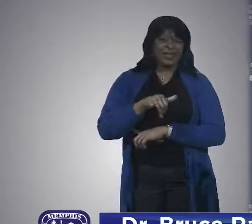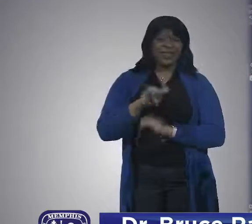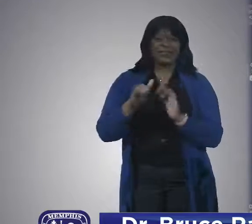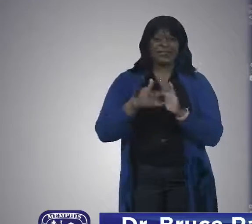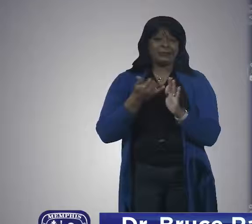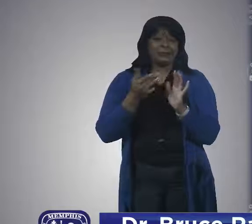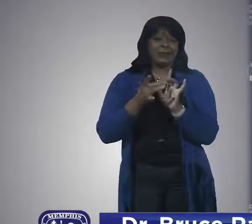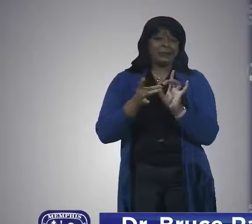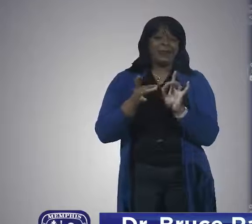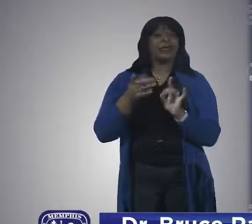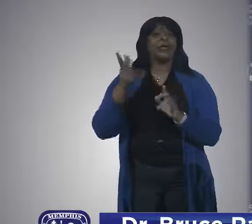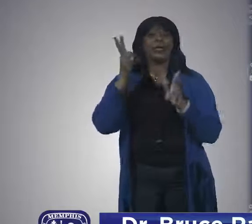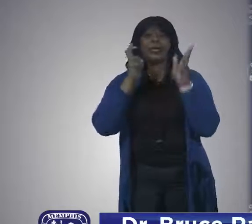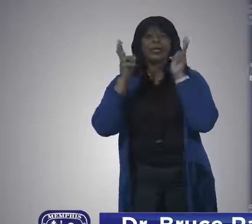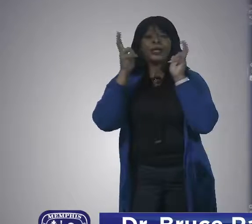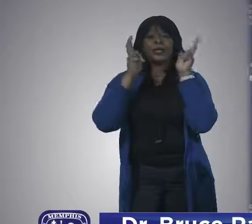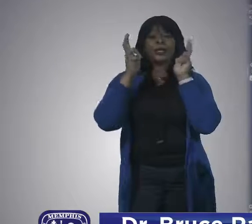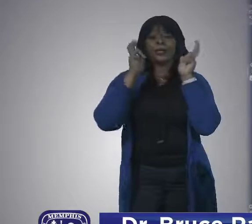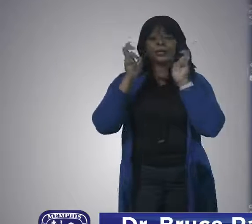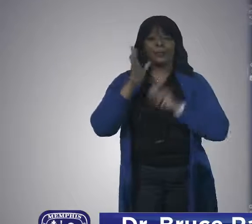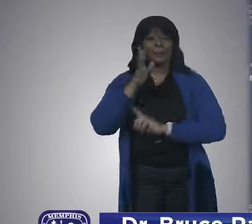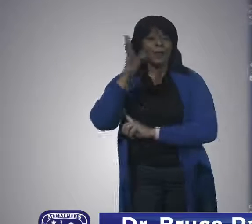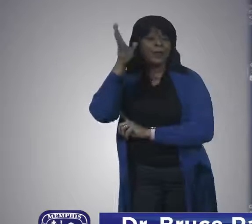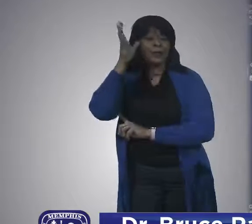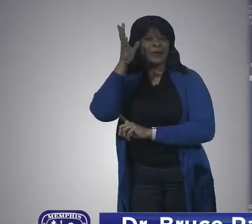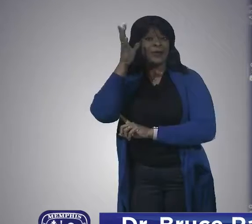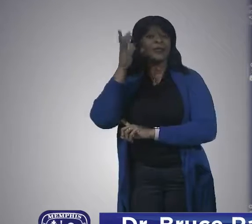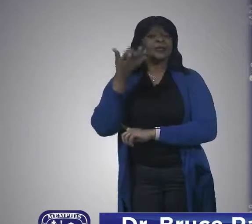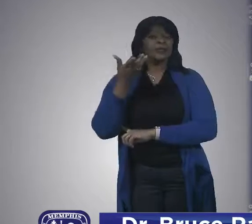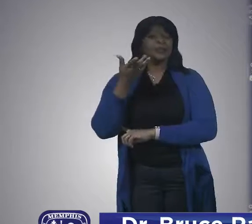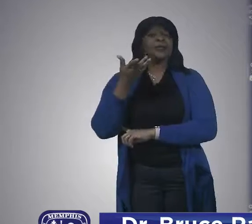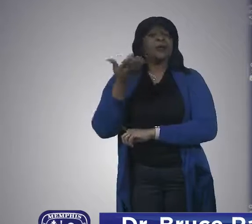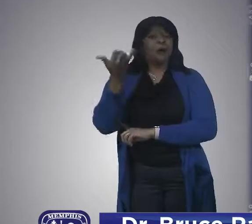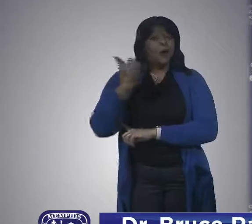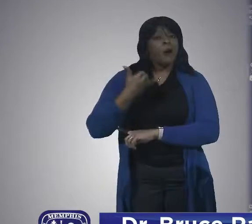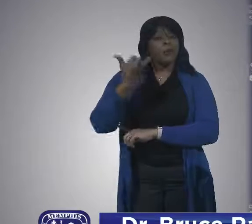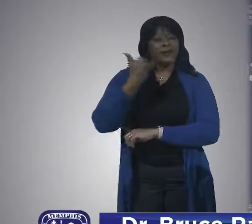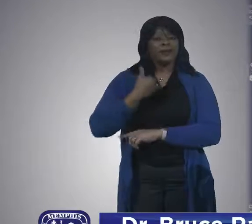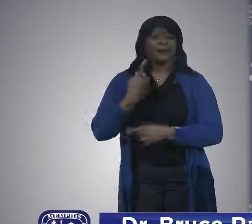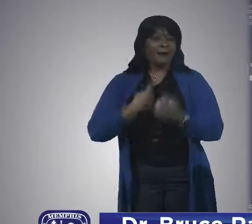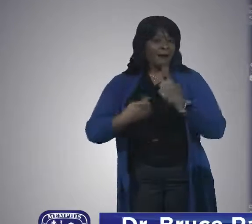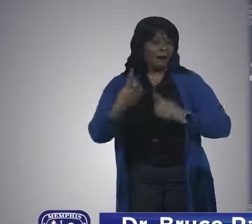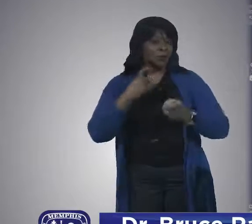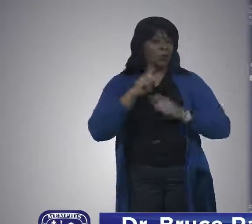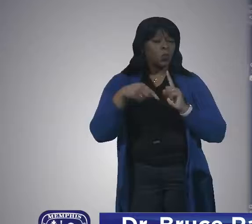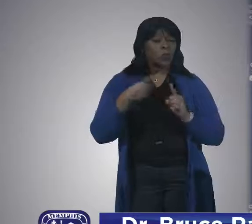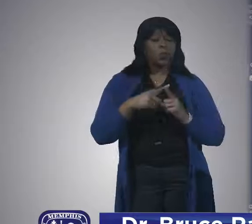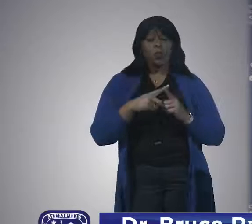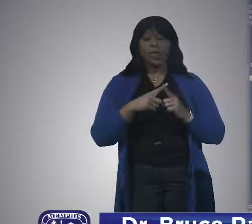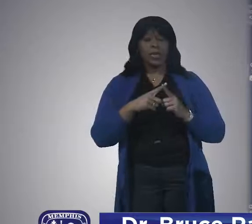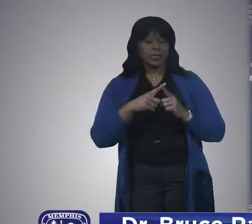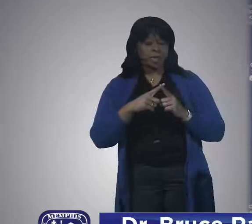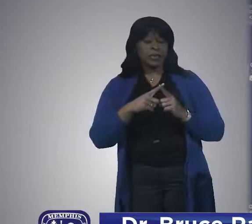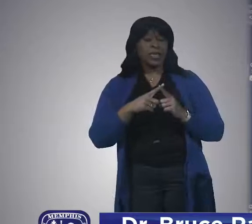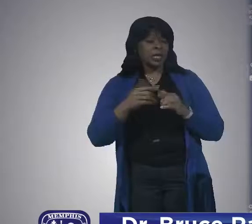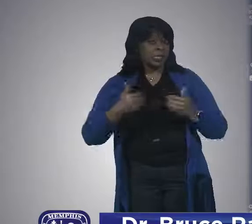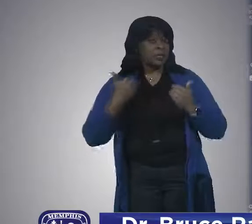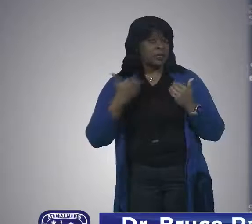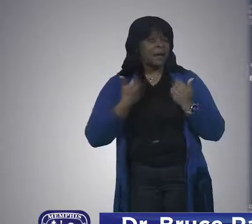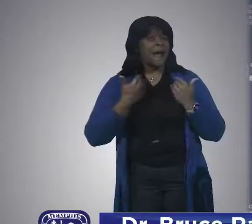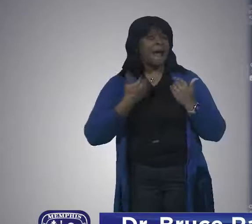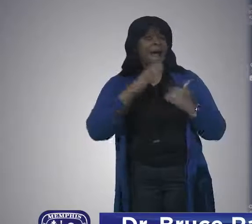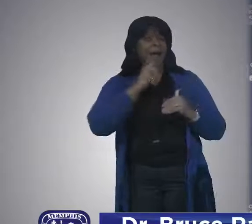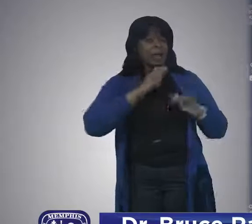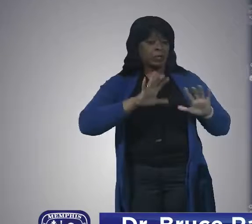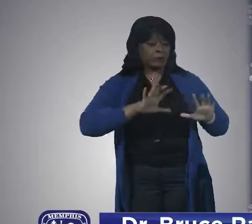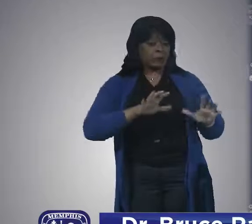anecdotally hearing some parents that have called and asked when are the younger